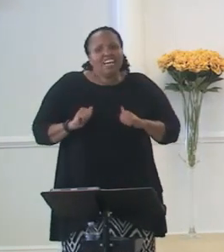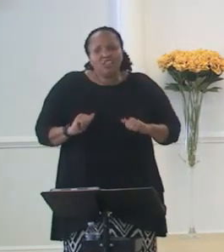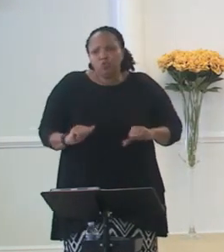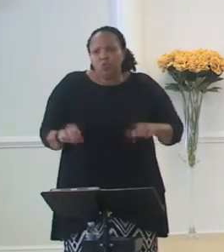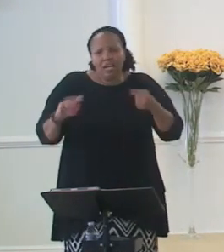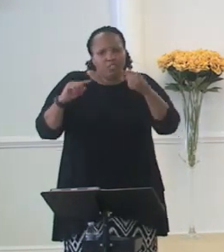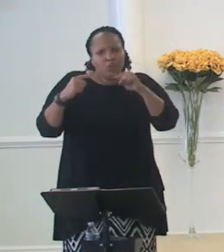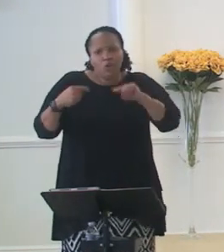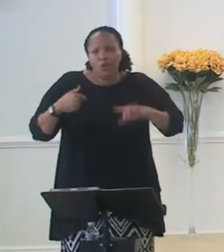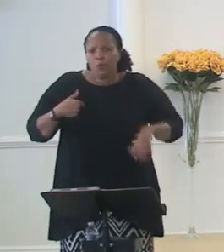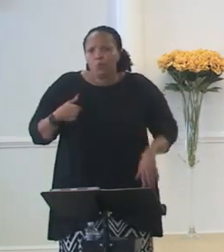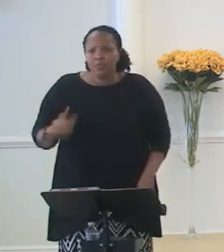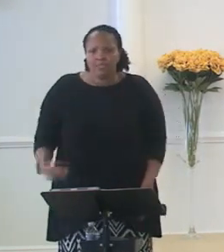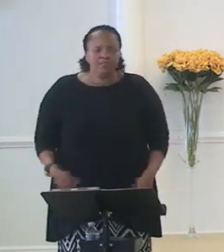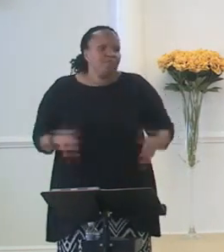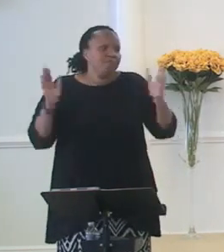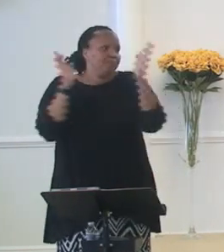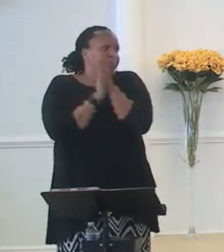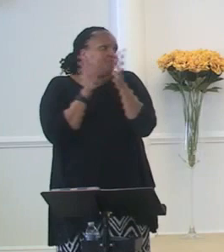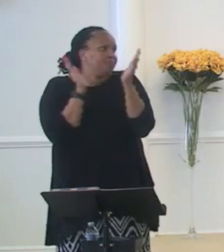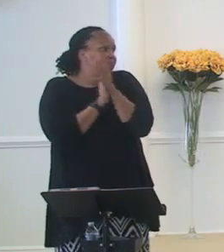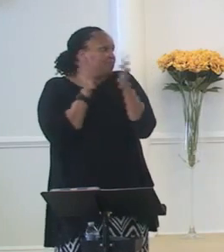me.